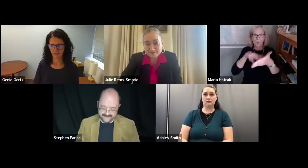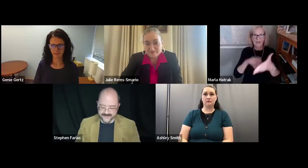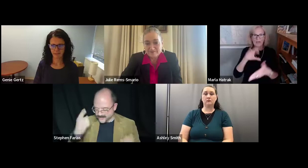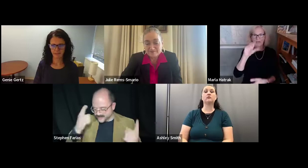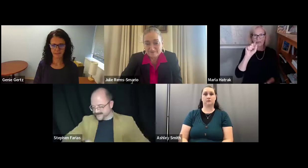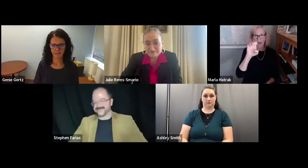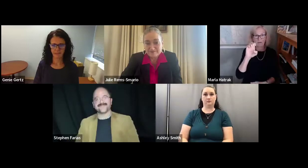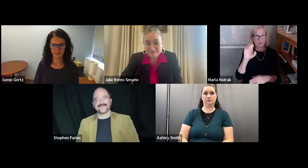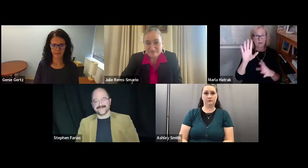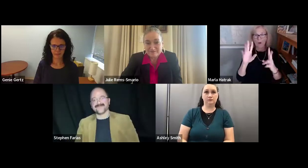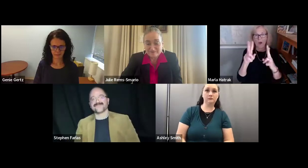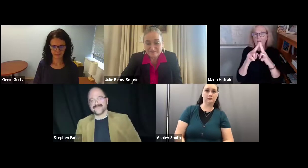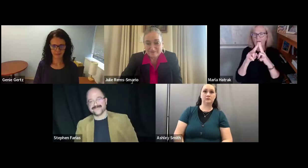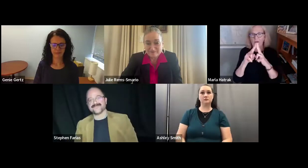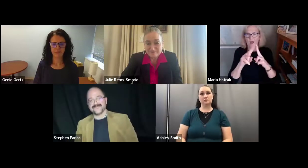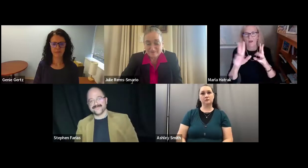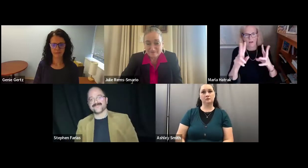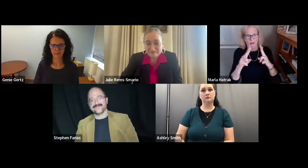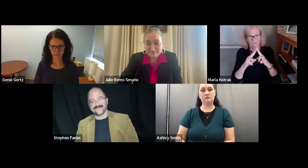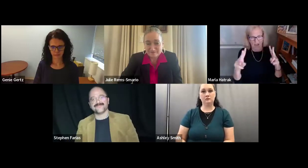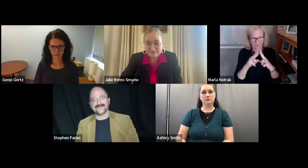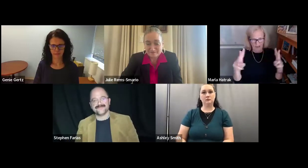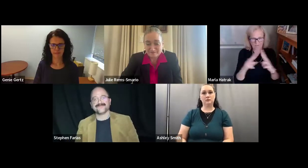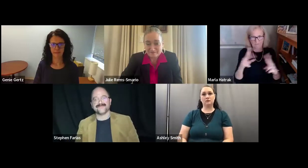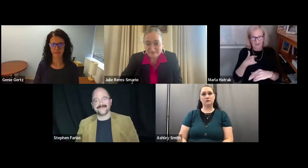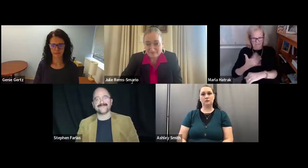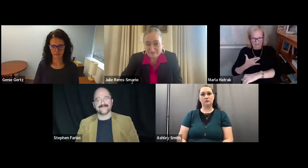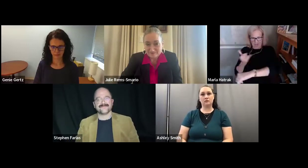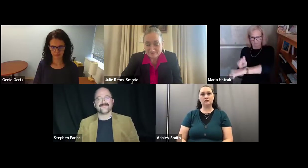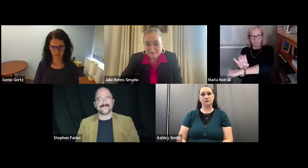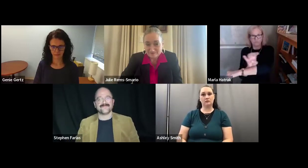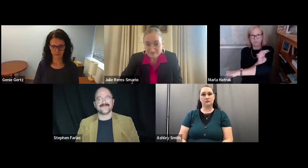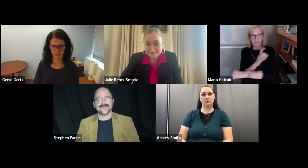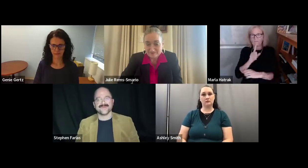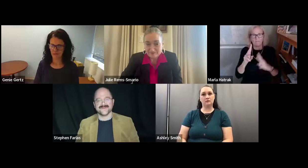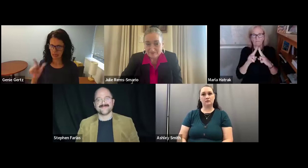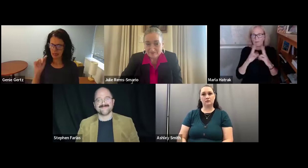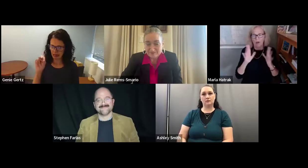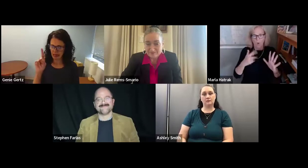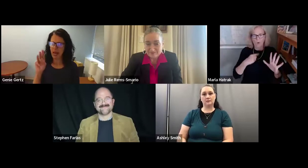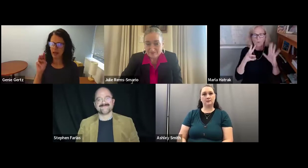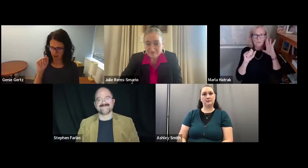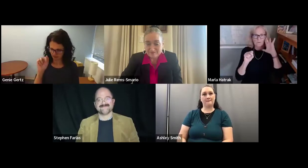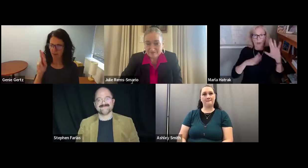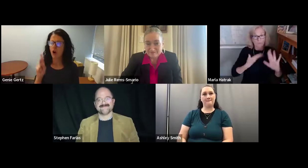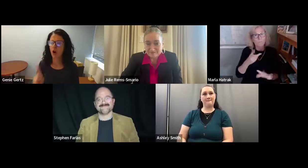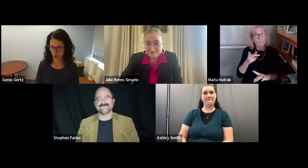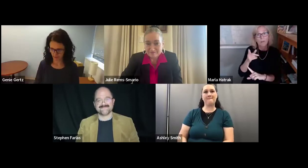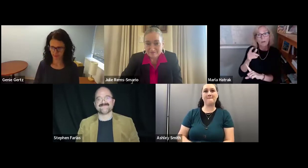The press case in the Superior Court, if you read that, was gives me chills even speaking about that. I